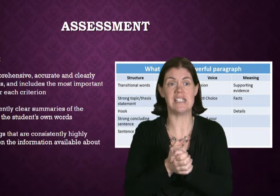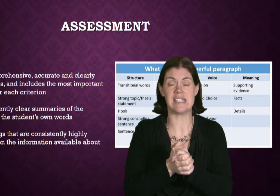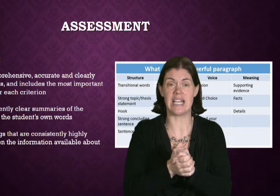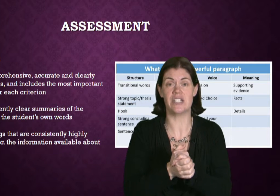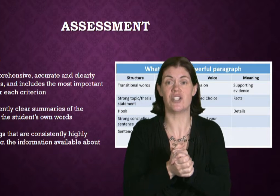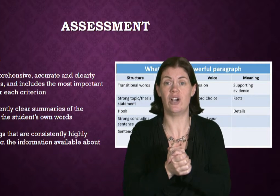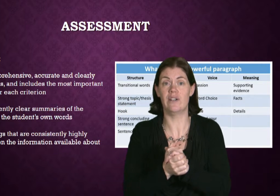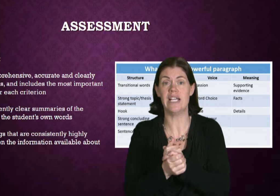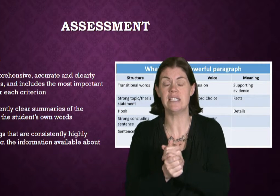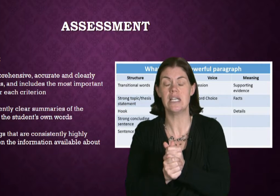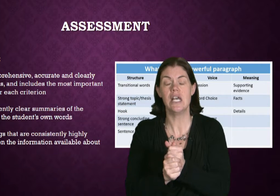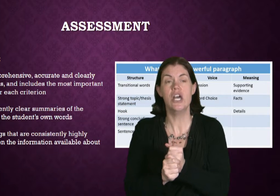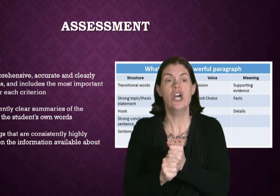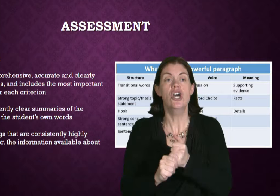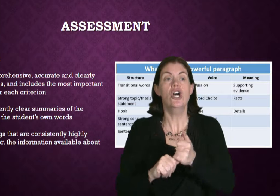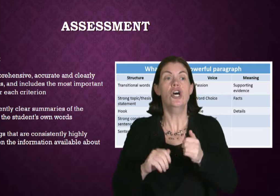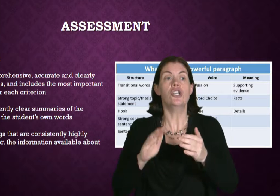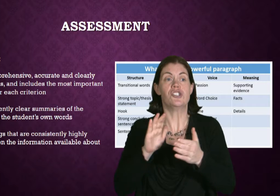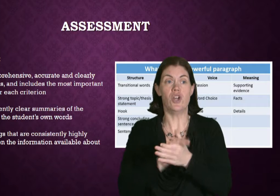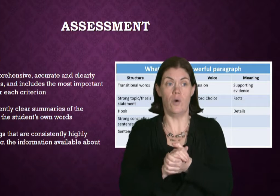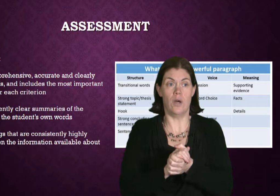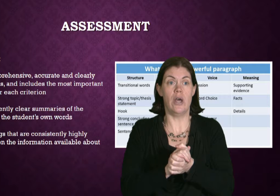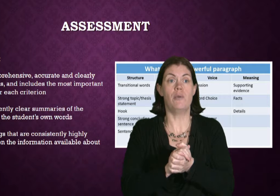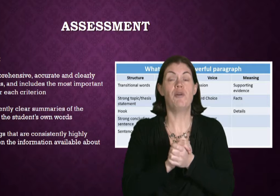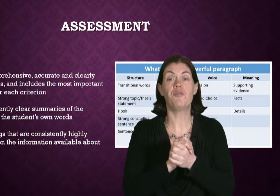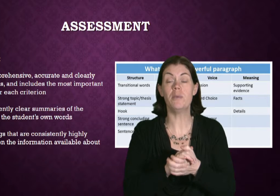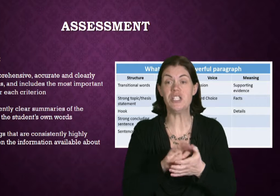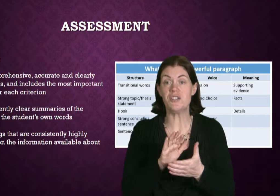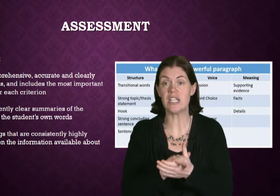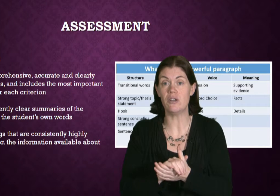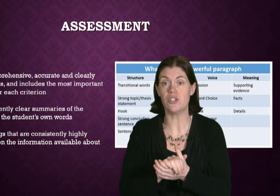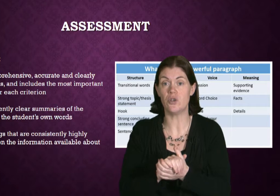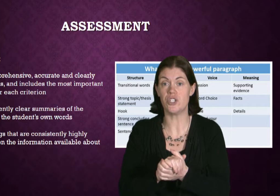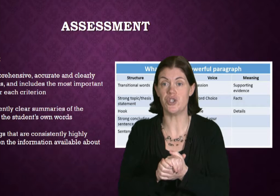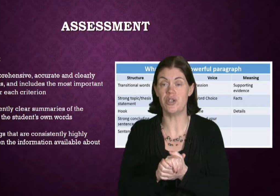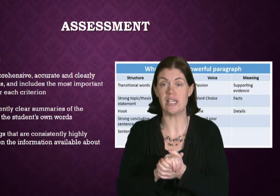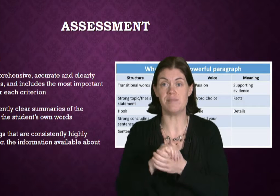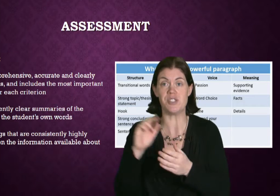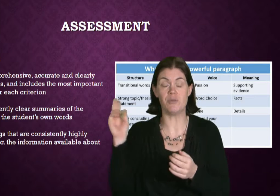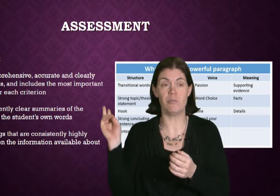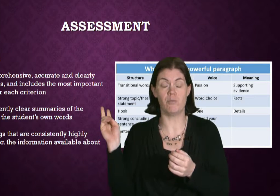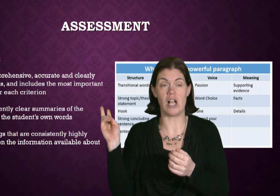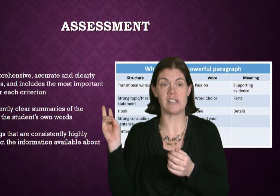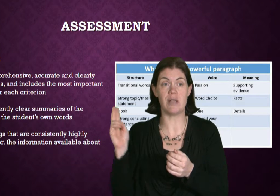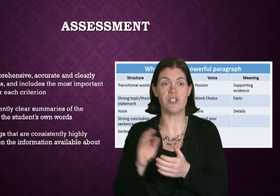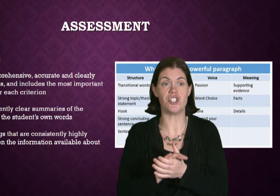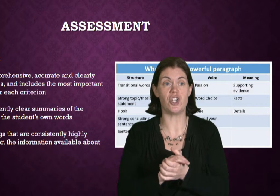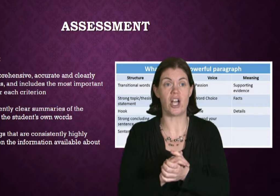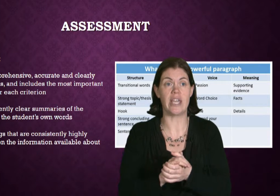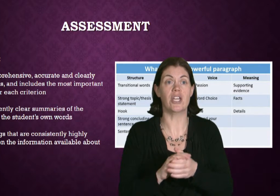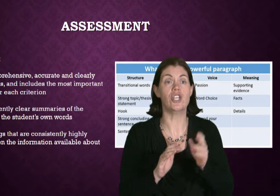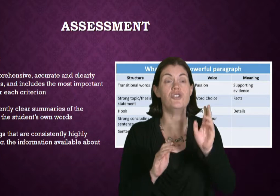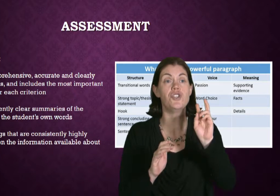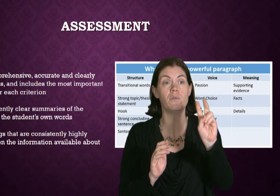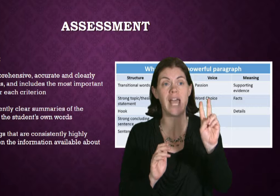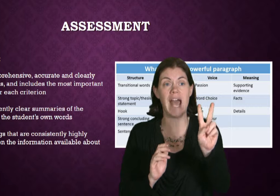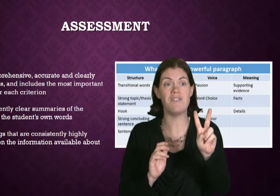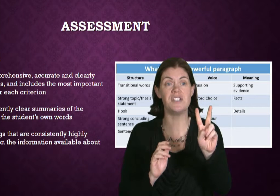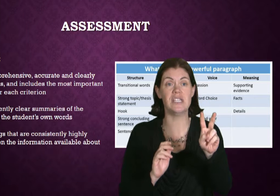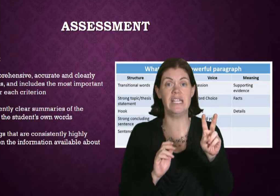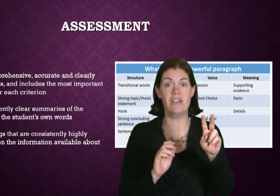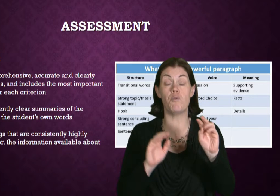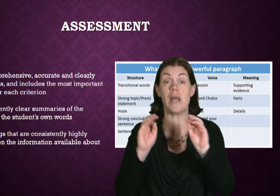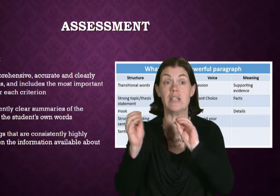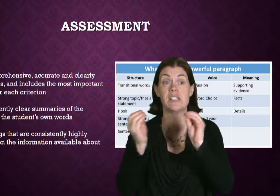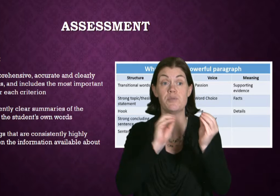deal with that in a second. All right? So before we do ticket out the door to you guys, Mr. Ross and I were just talking, you don't have